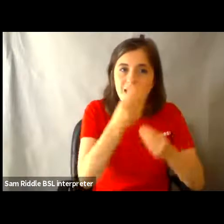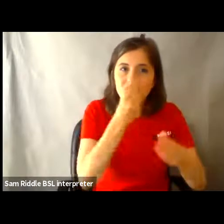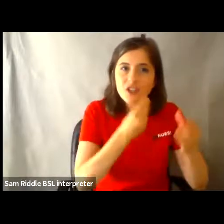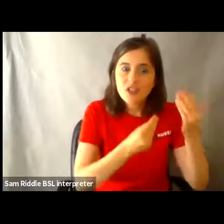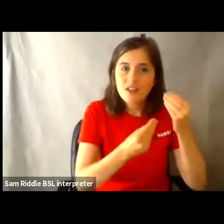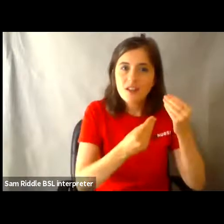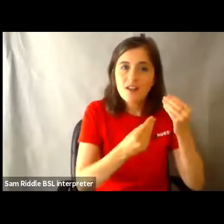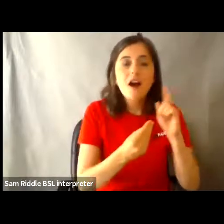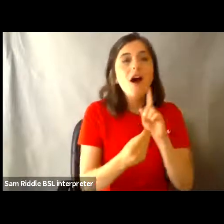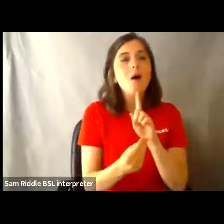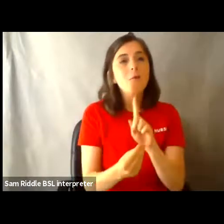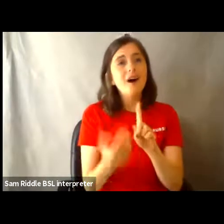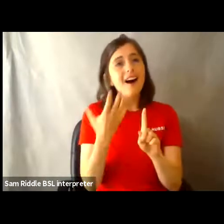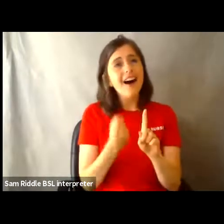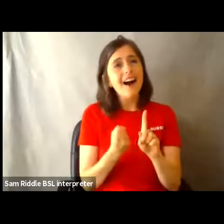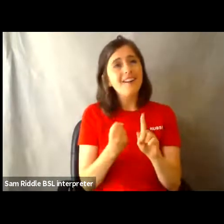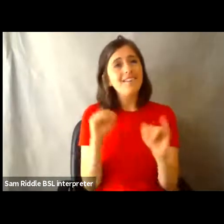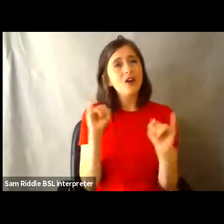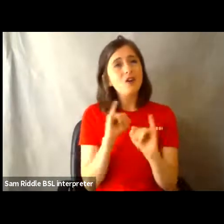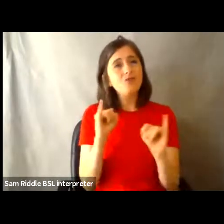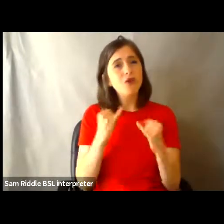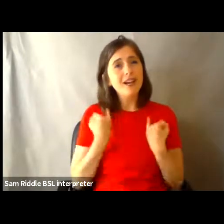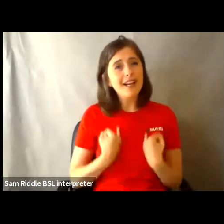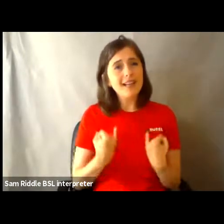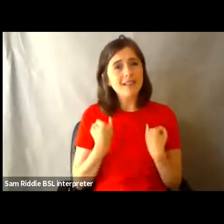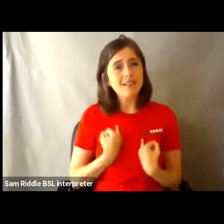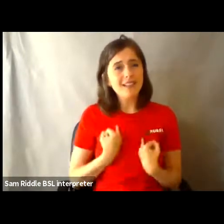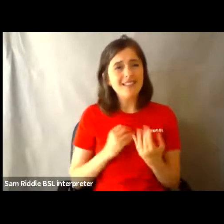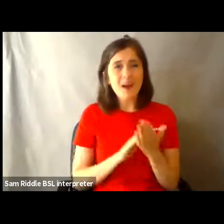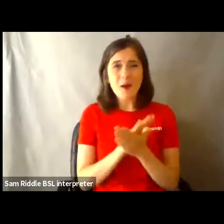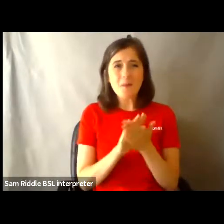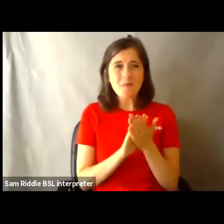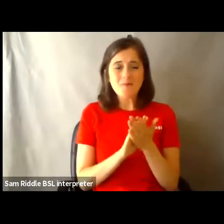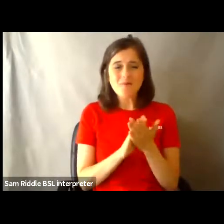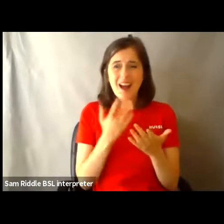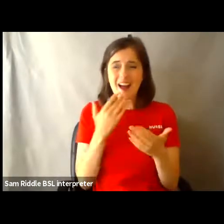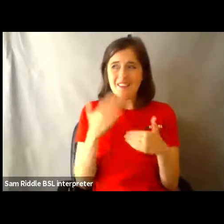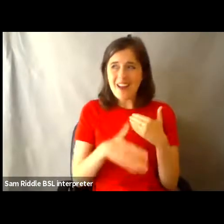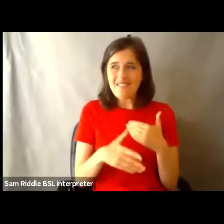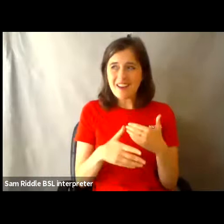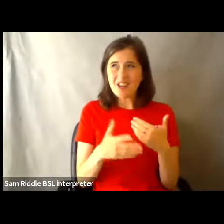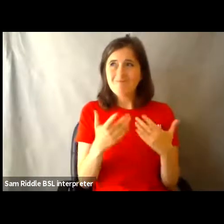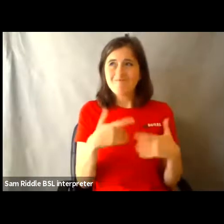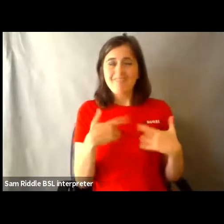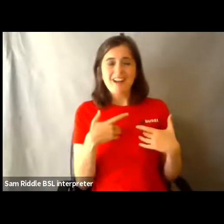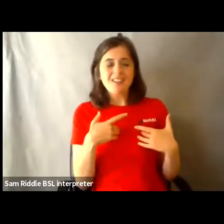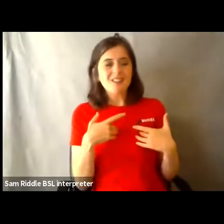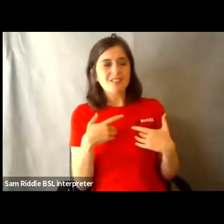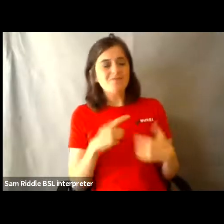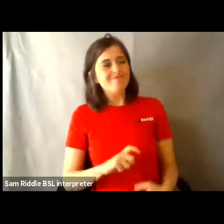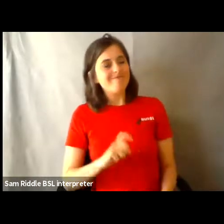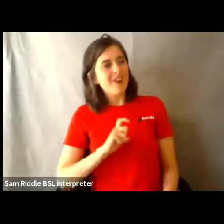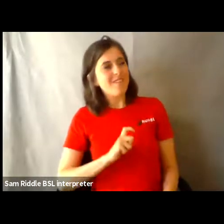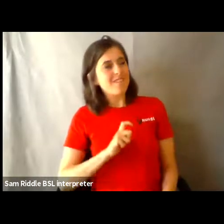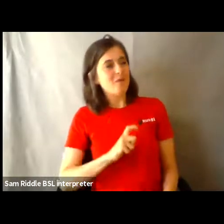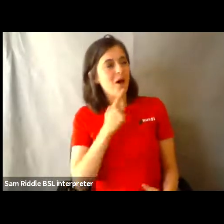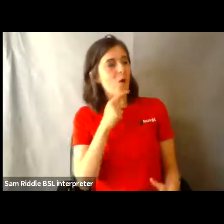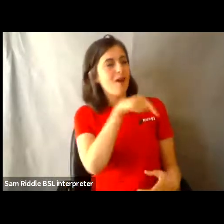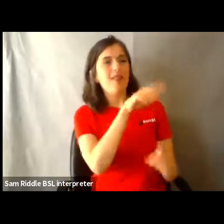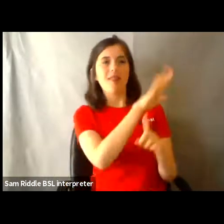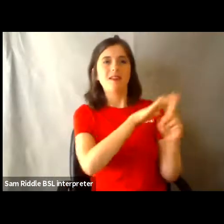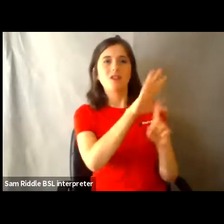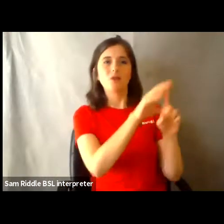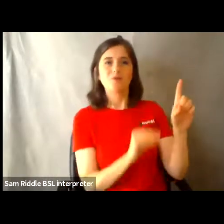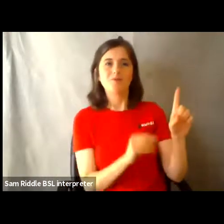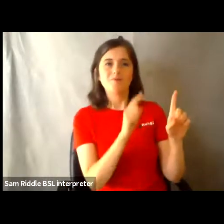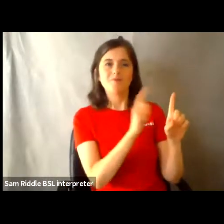a person with a chronic illness, I've never felt at home with the social model of disability. For years, I was housebound due to fatigue